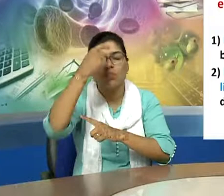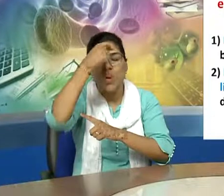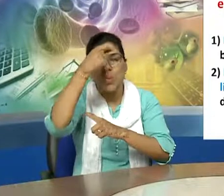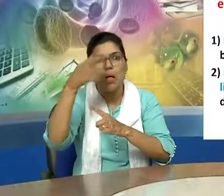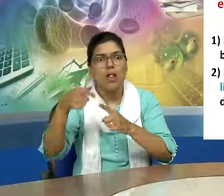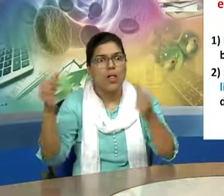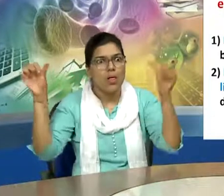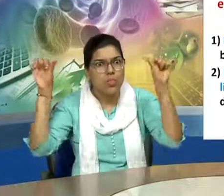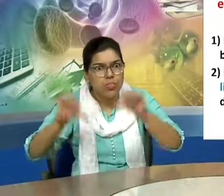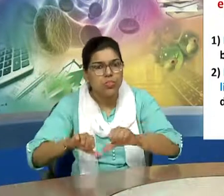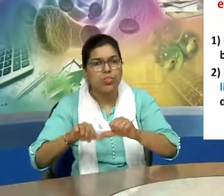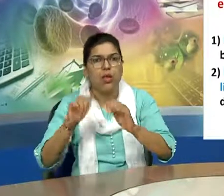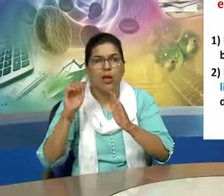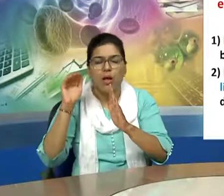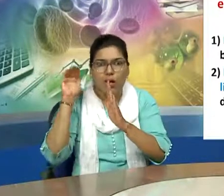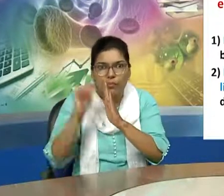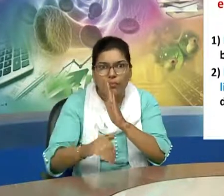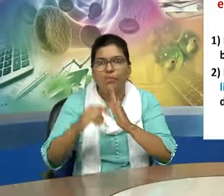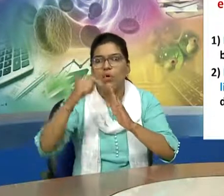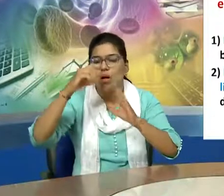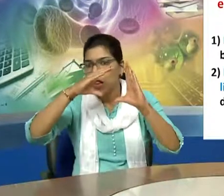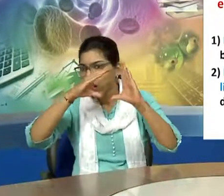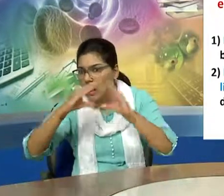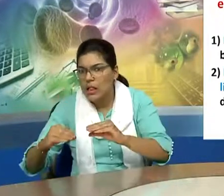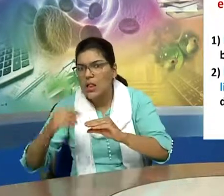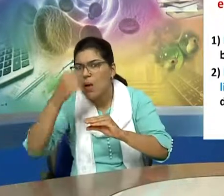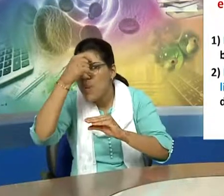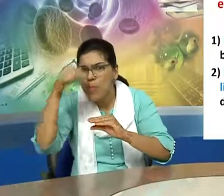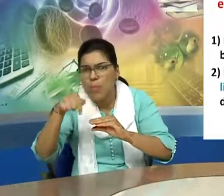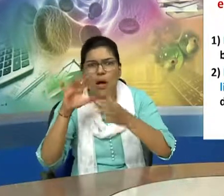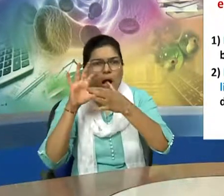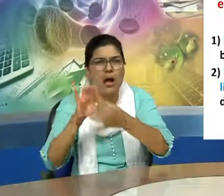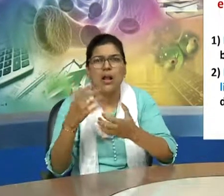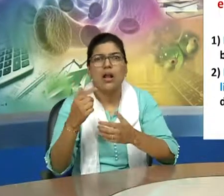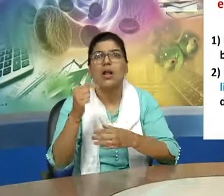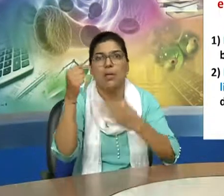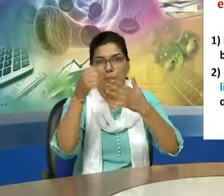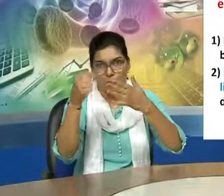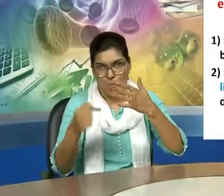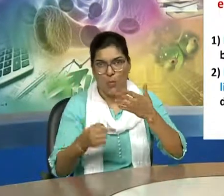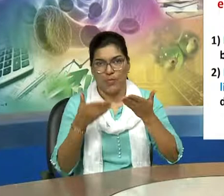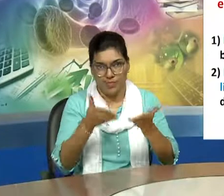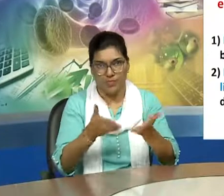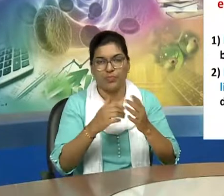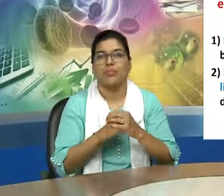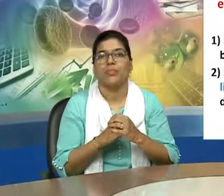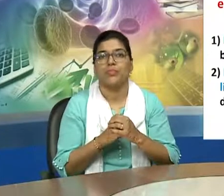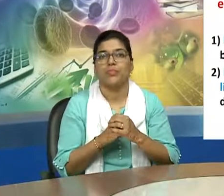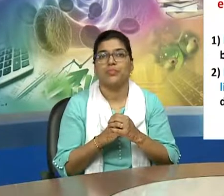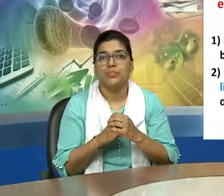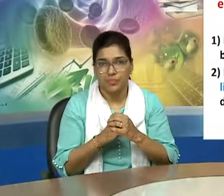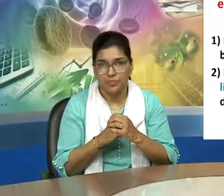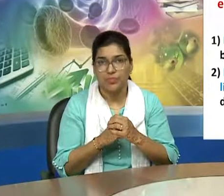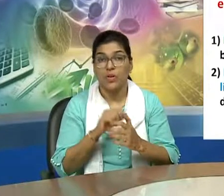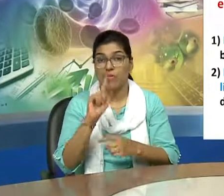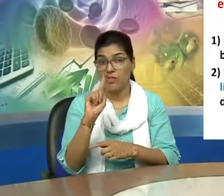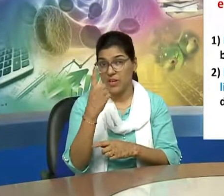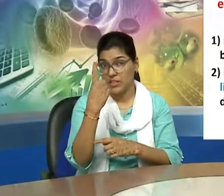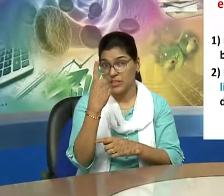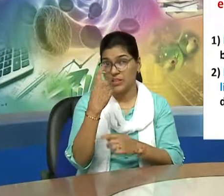This slide explains that industrialization leads to environmental degradation, like